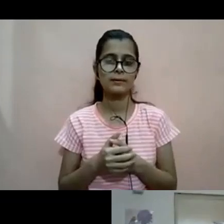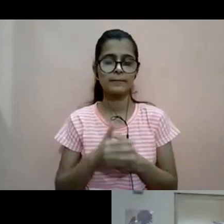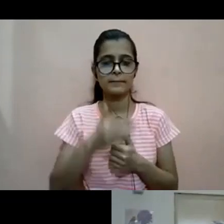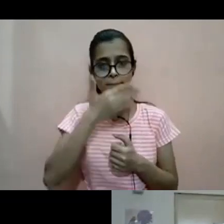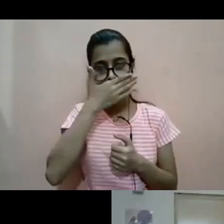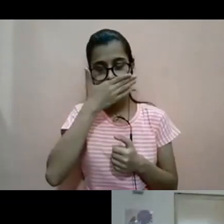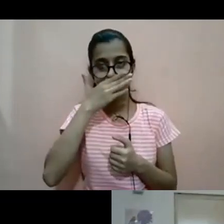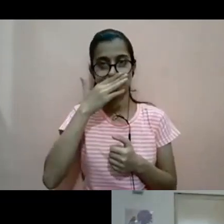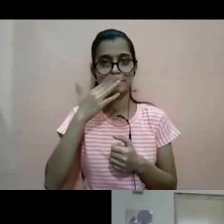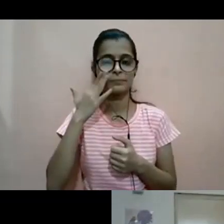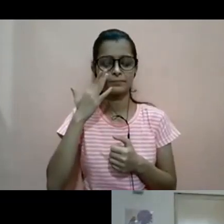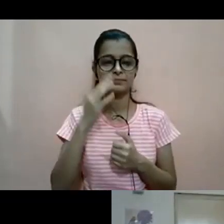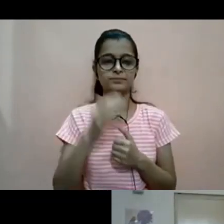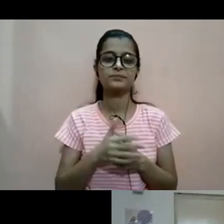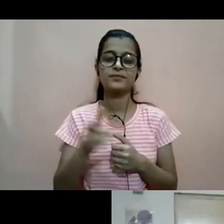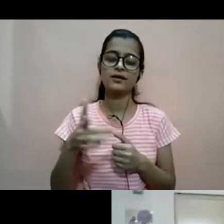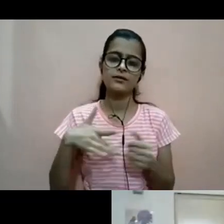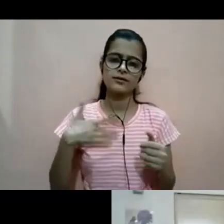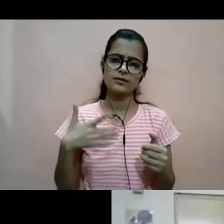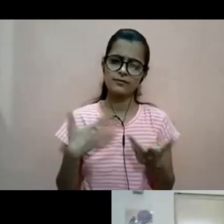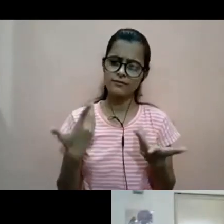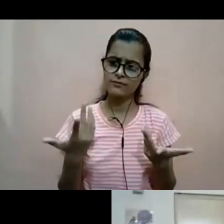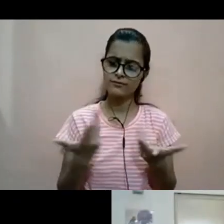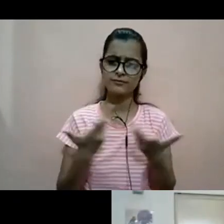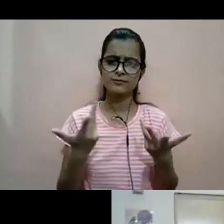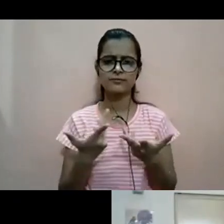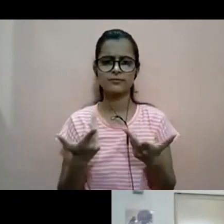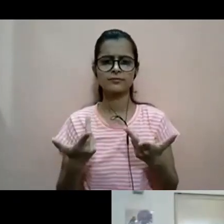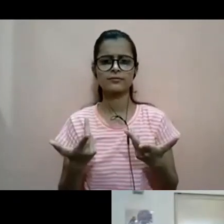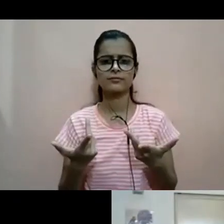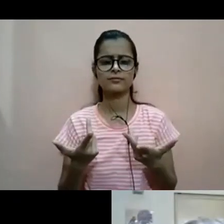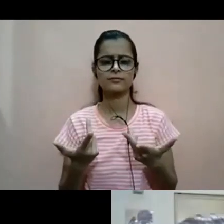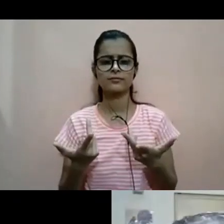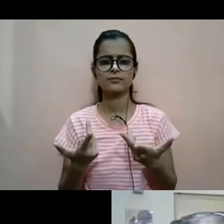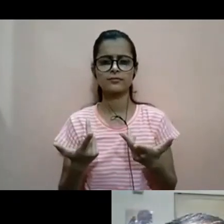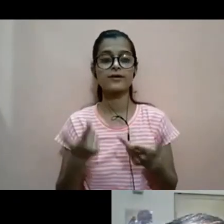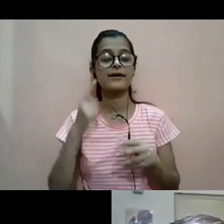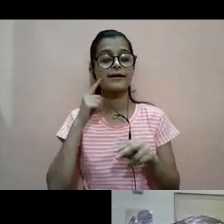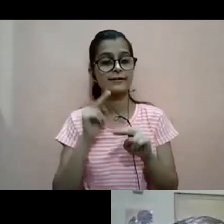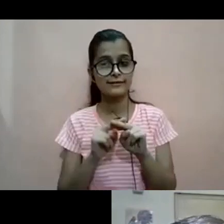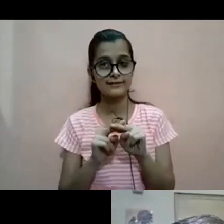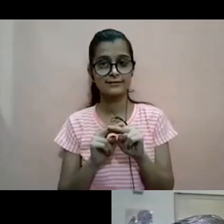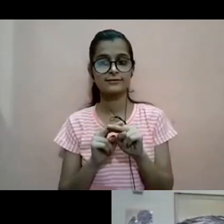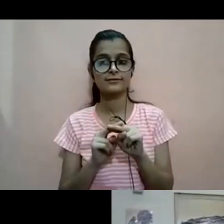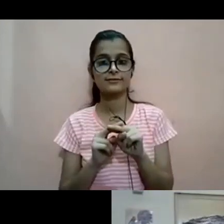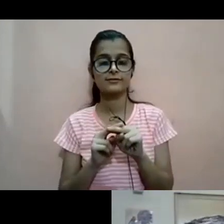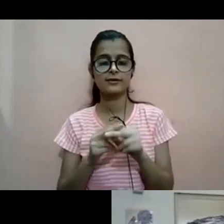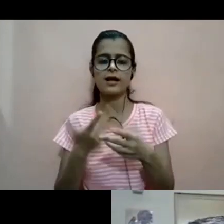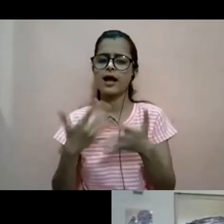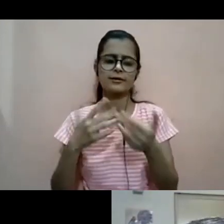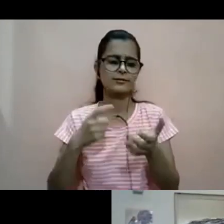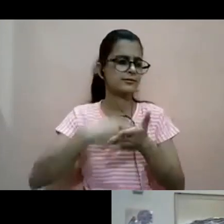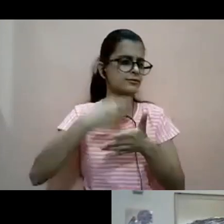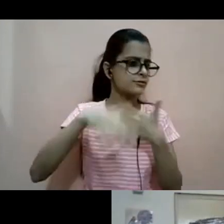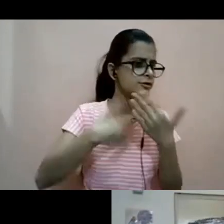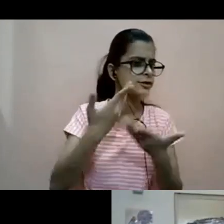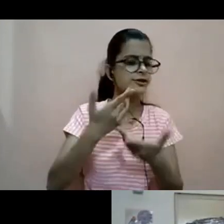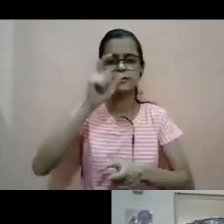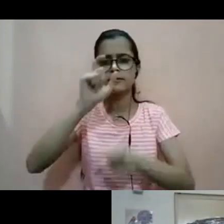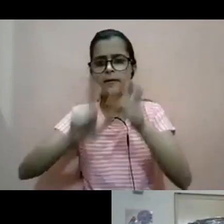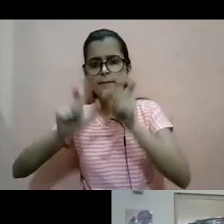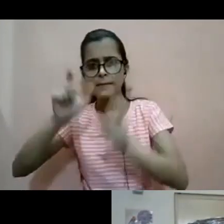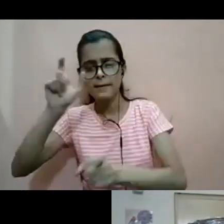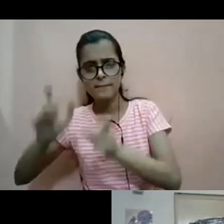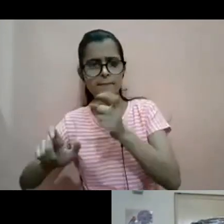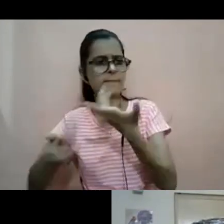And it seems that if we can find answers outside of ourselves, in our relationships with other people, in